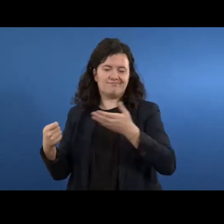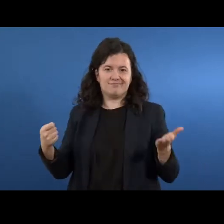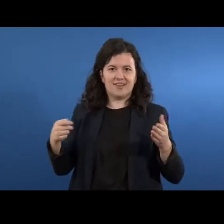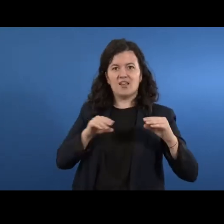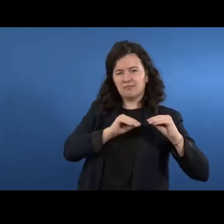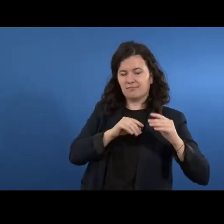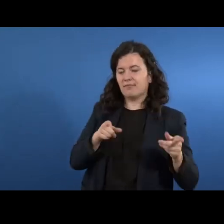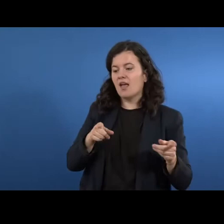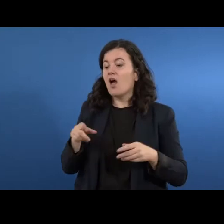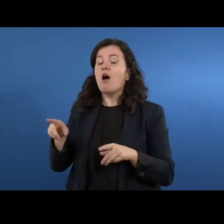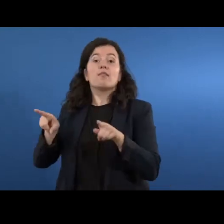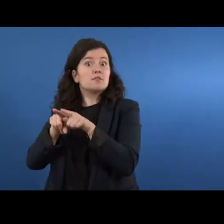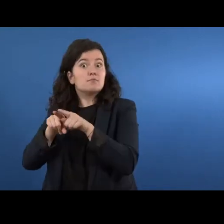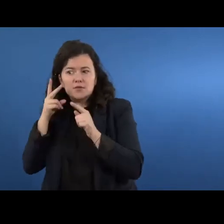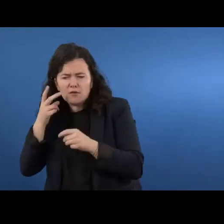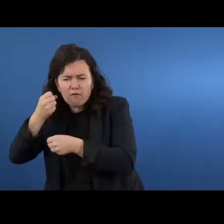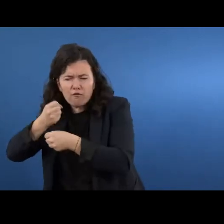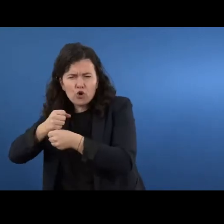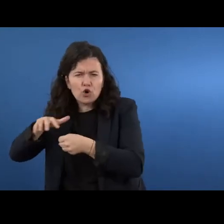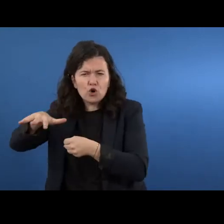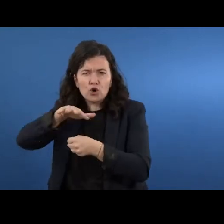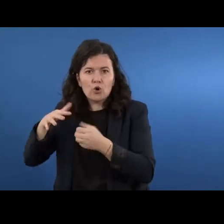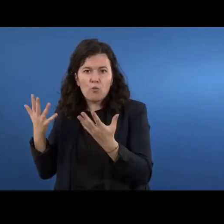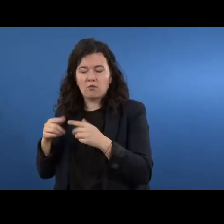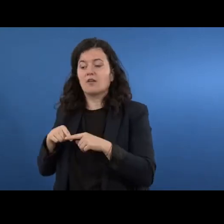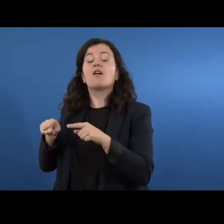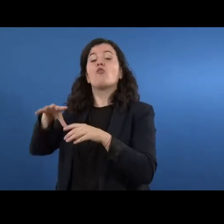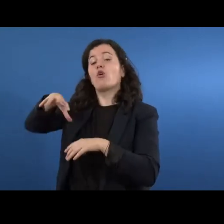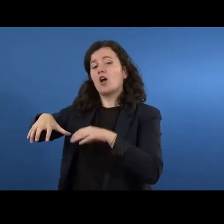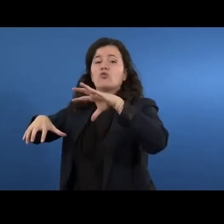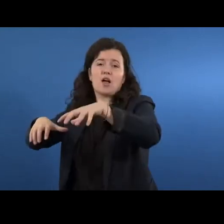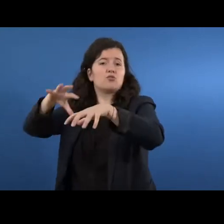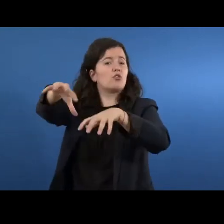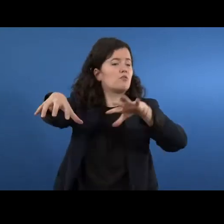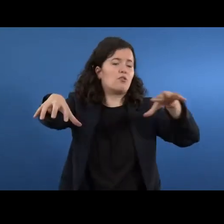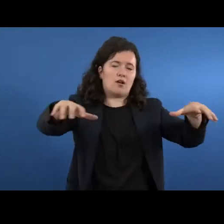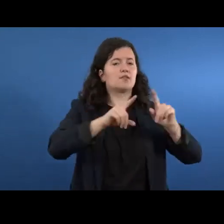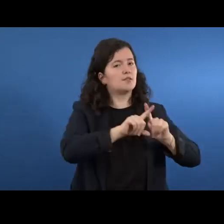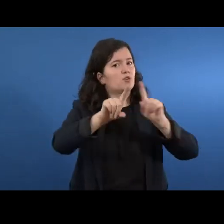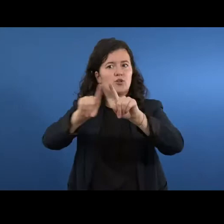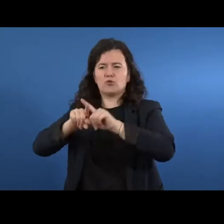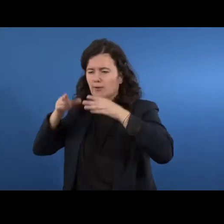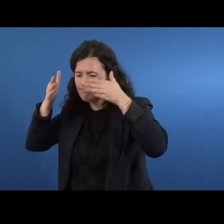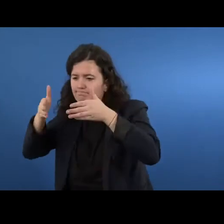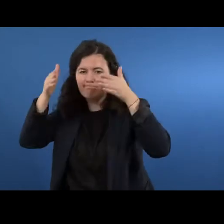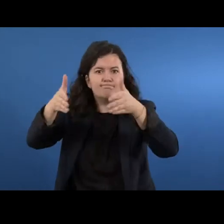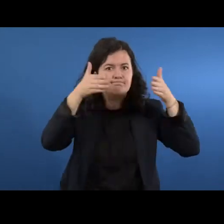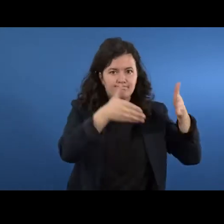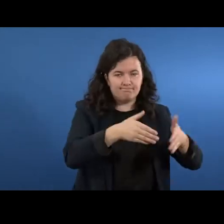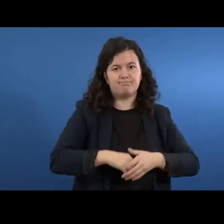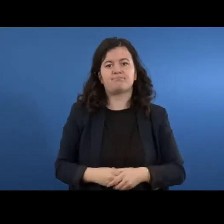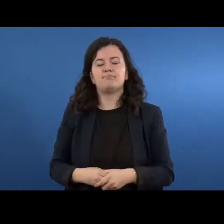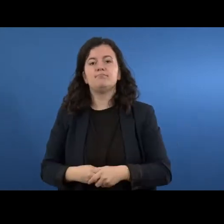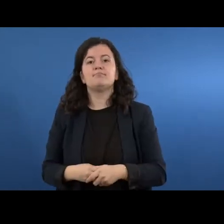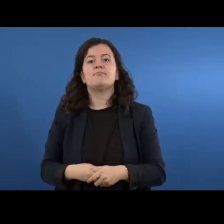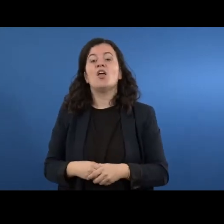working conditions or circumstances for such a trend. Then this approach identifies the